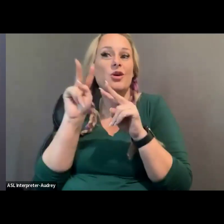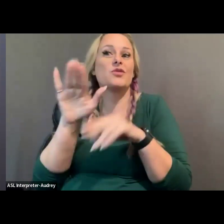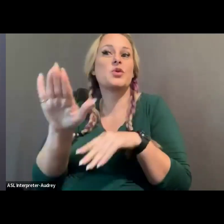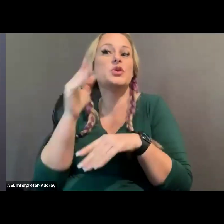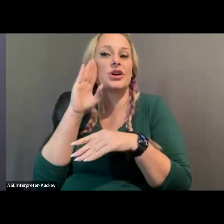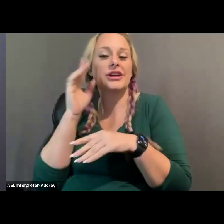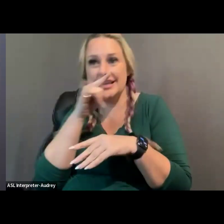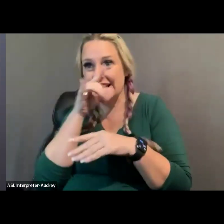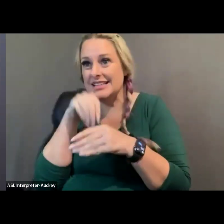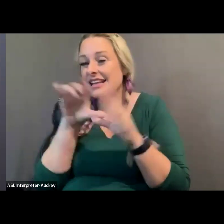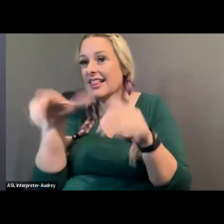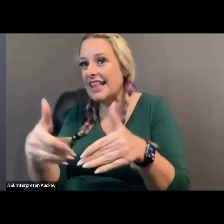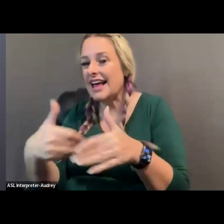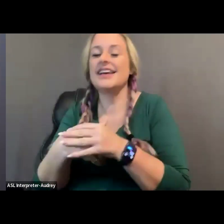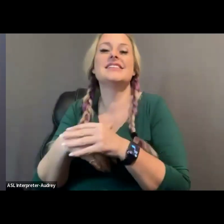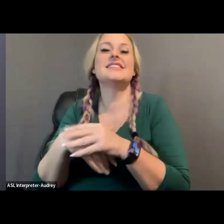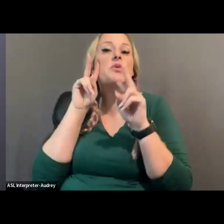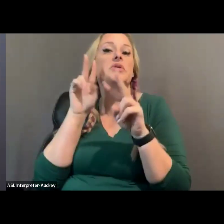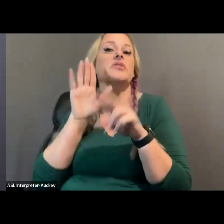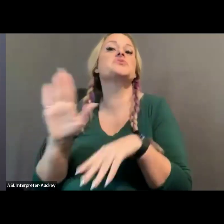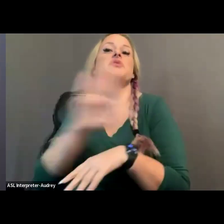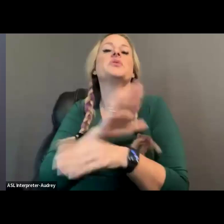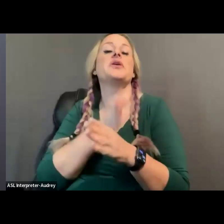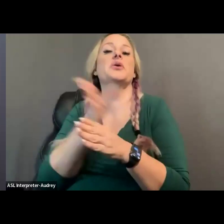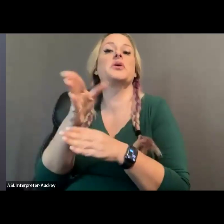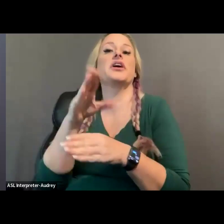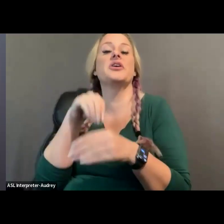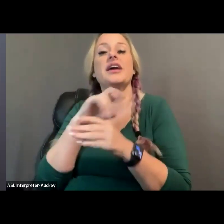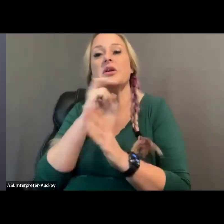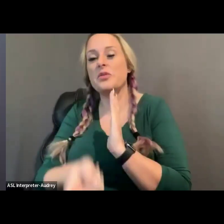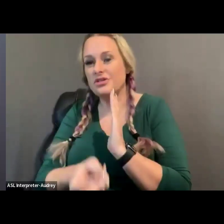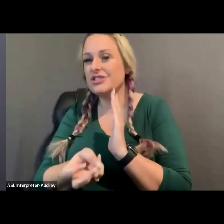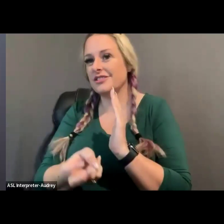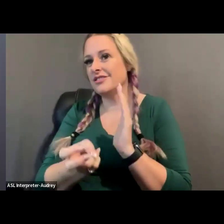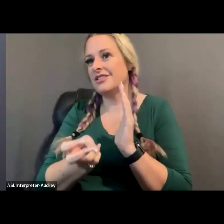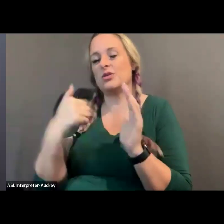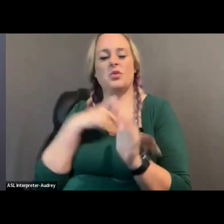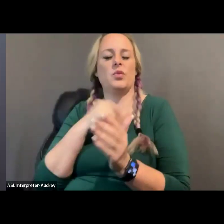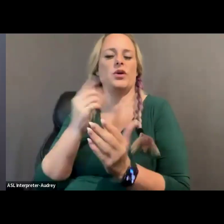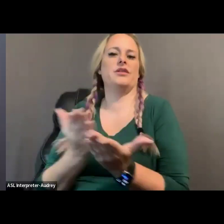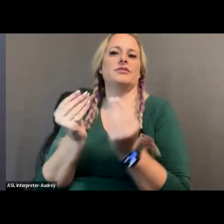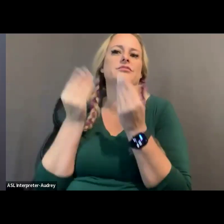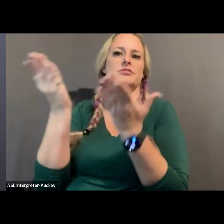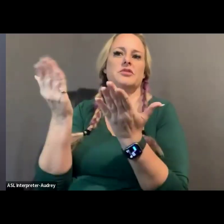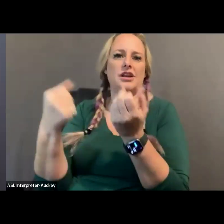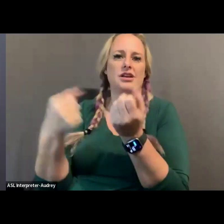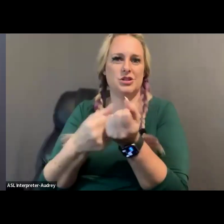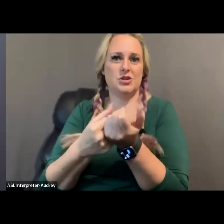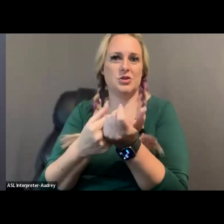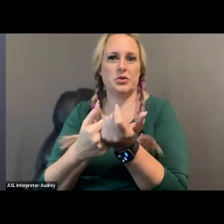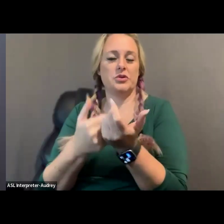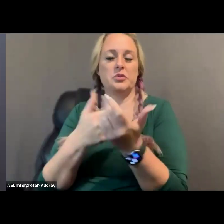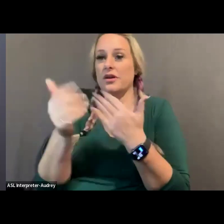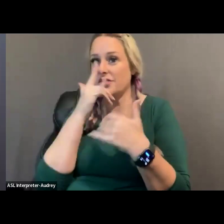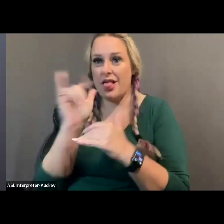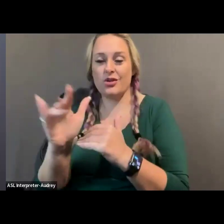in classes and we look forward to their career in Immersion. We're here to provide them support, whatever that may be, all along